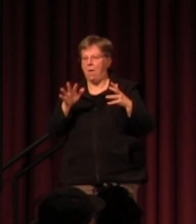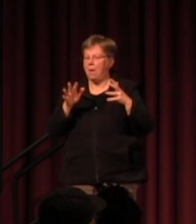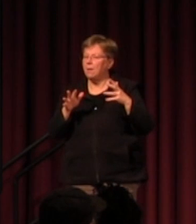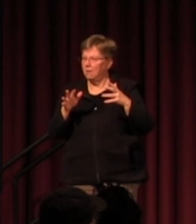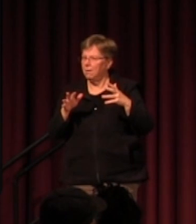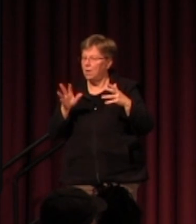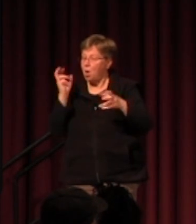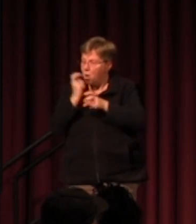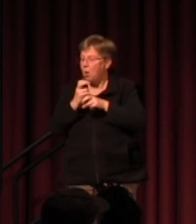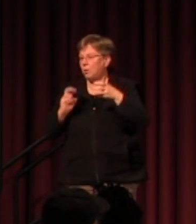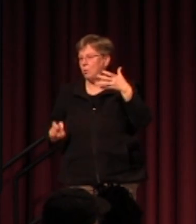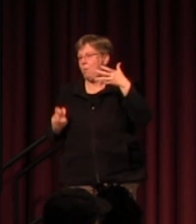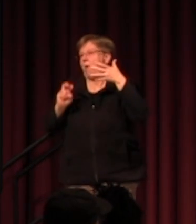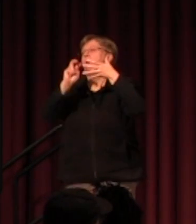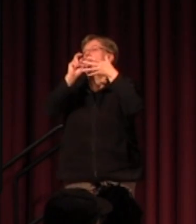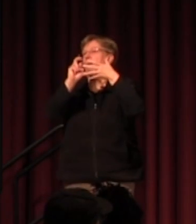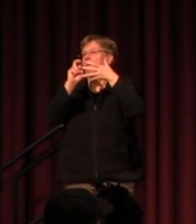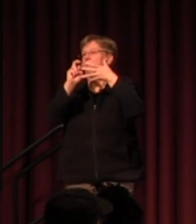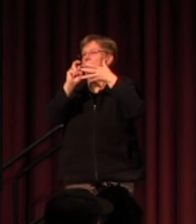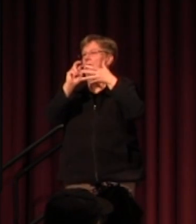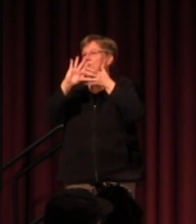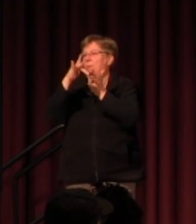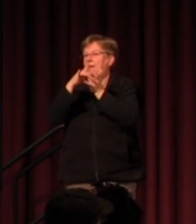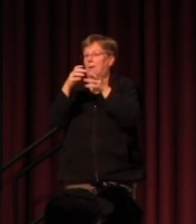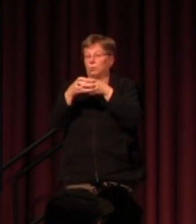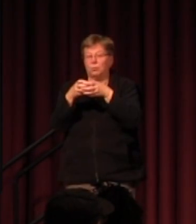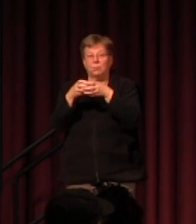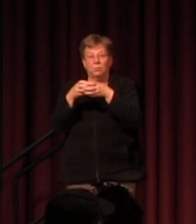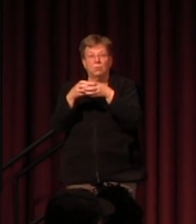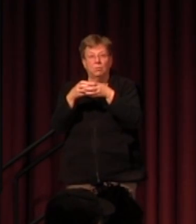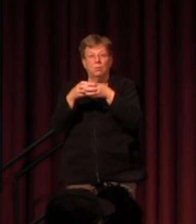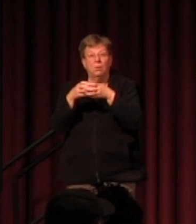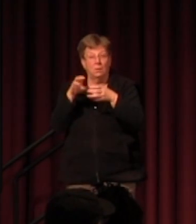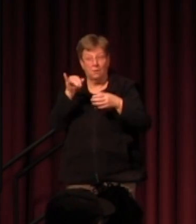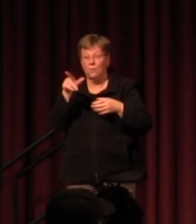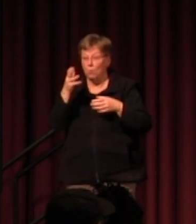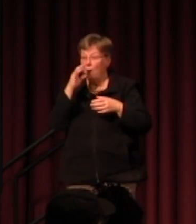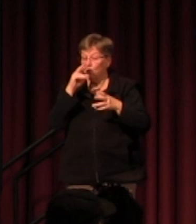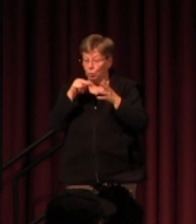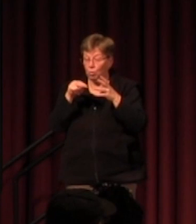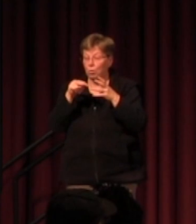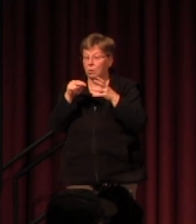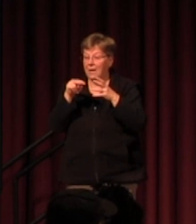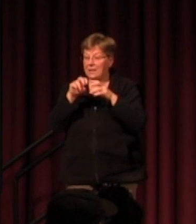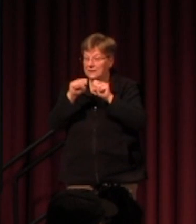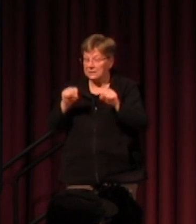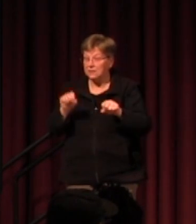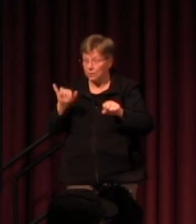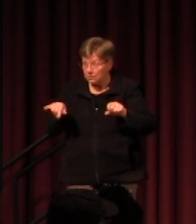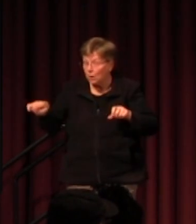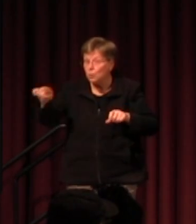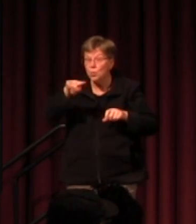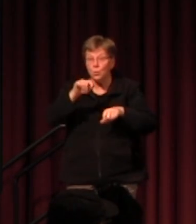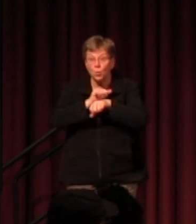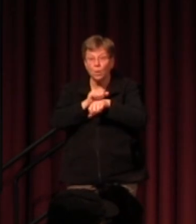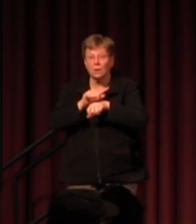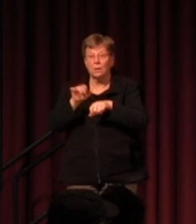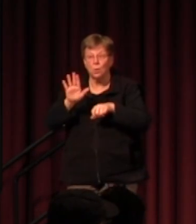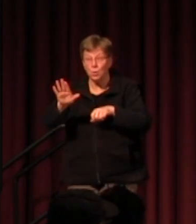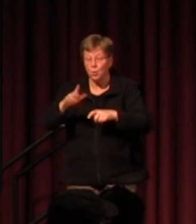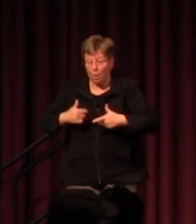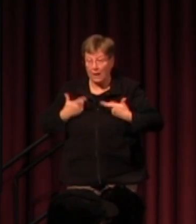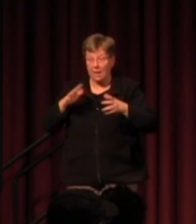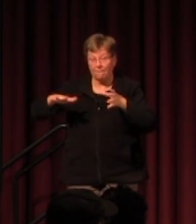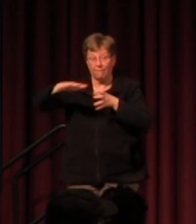accommodations. So that's a quick, if you want to look at systems that you work in, live in,